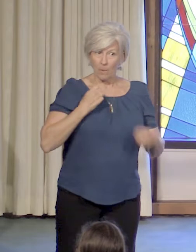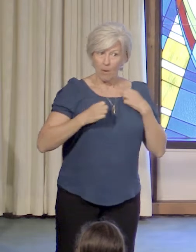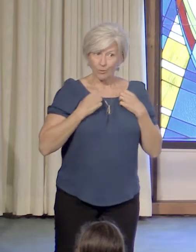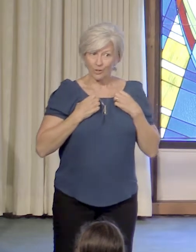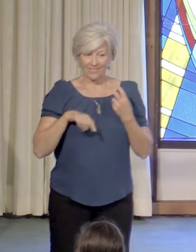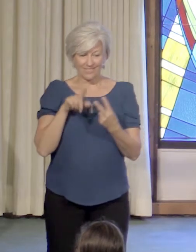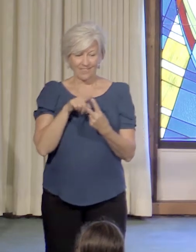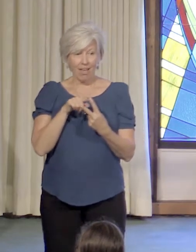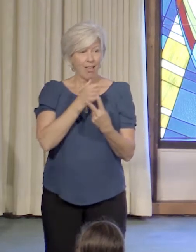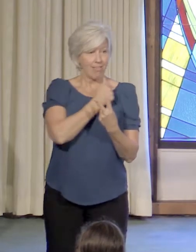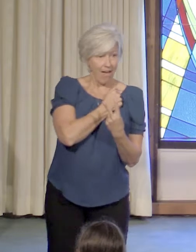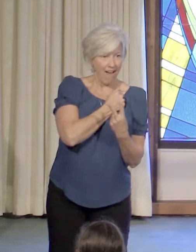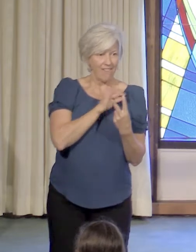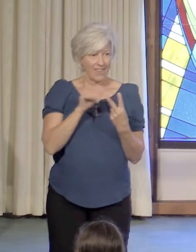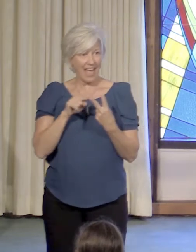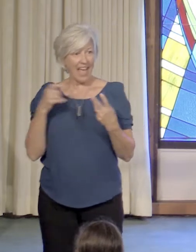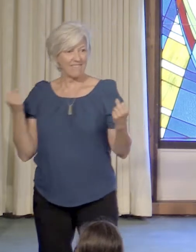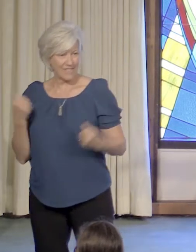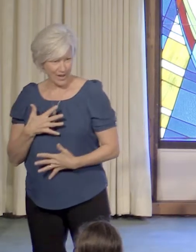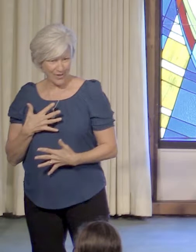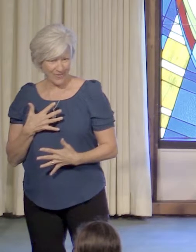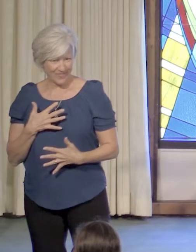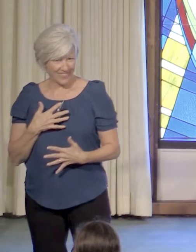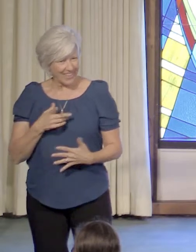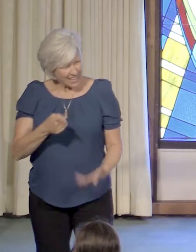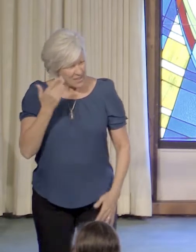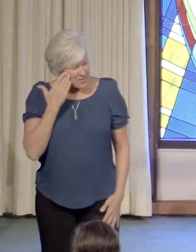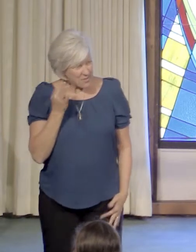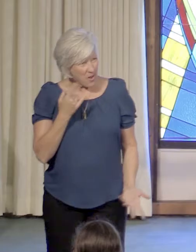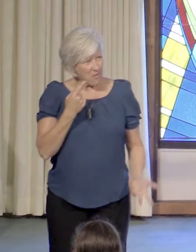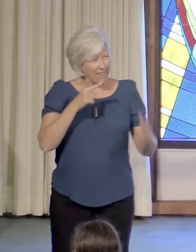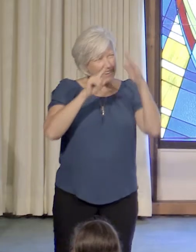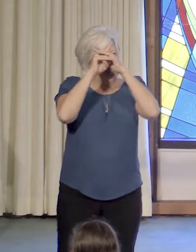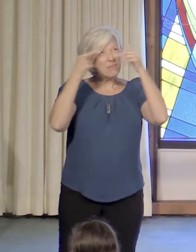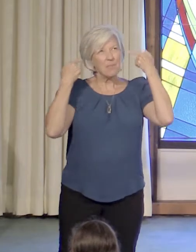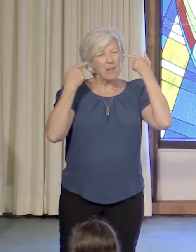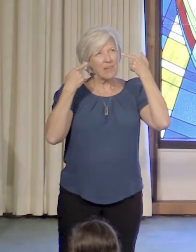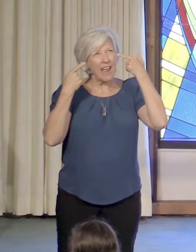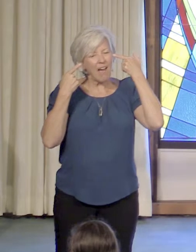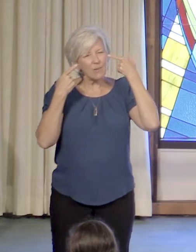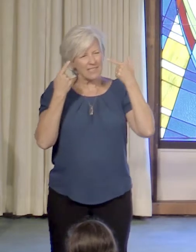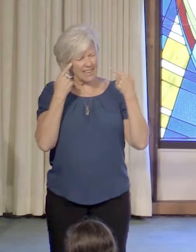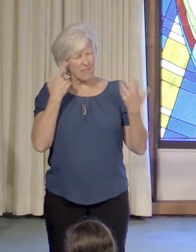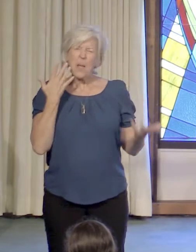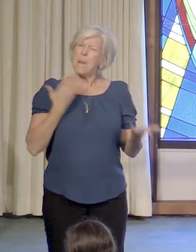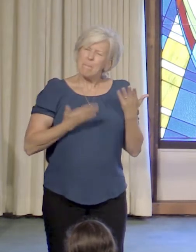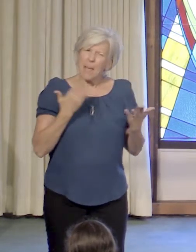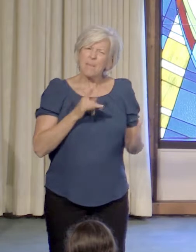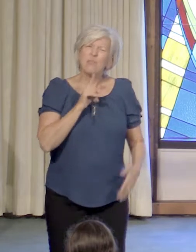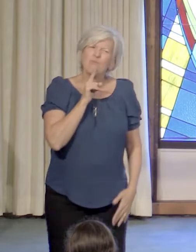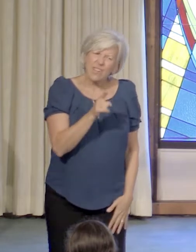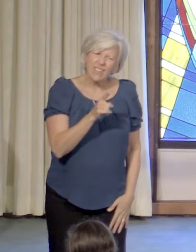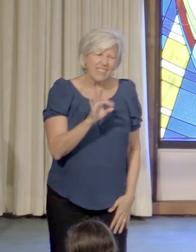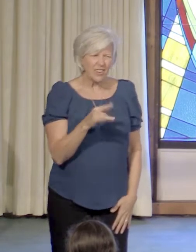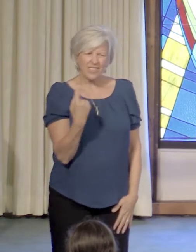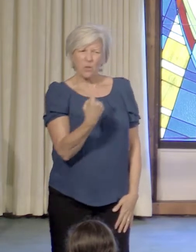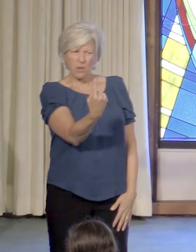you know what came to me as I was working on this is, you know, maybe there's really only one. There's only